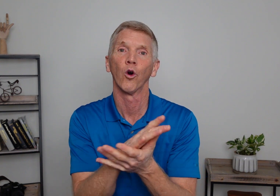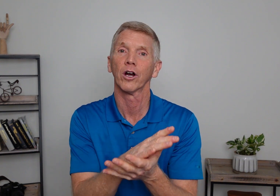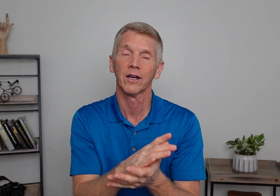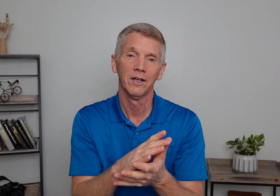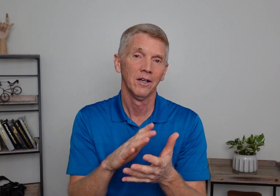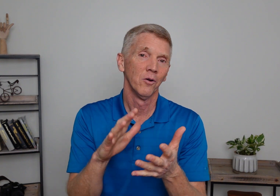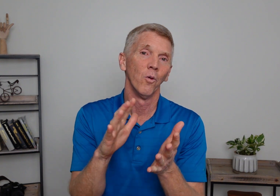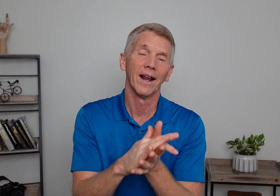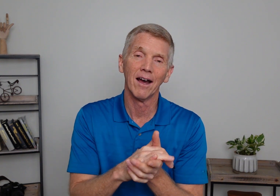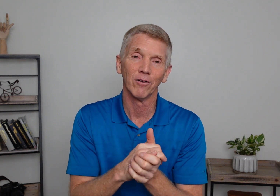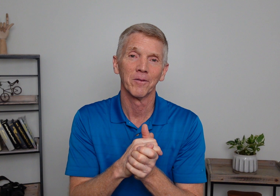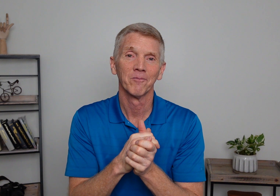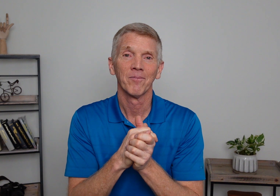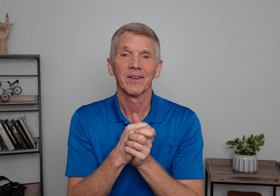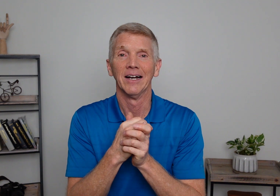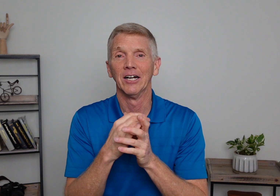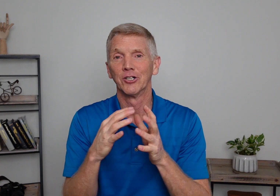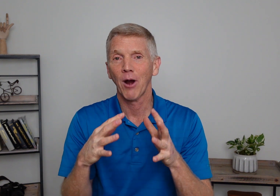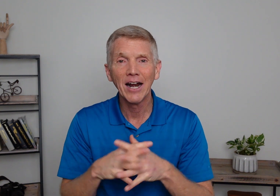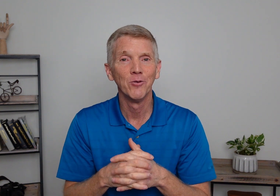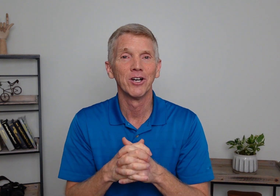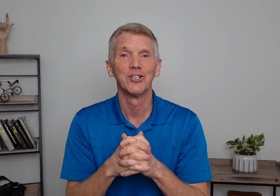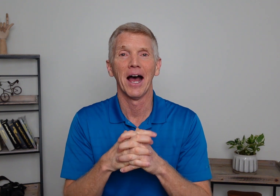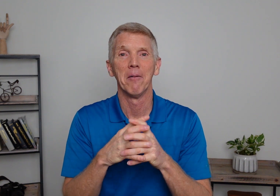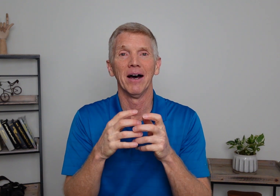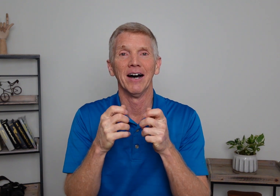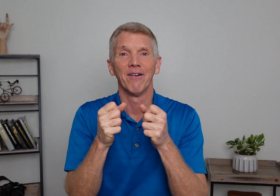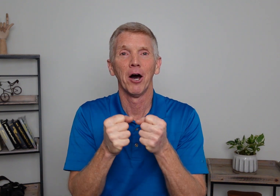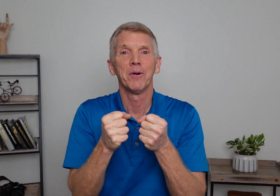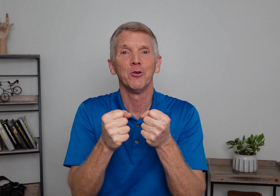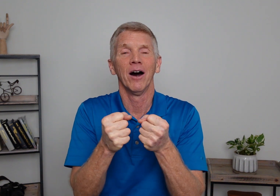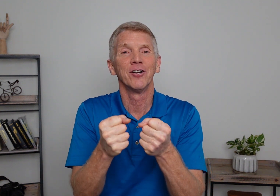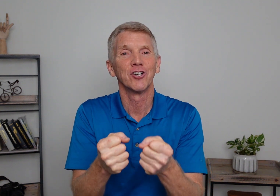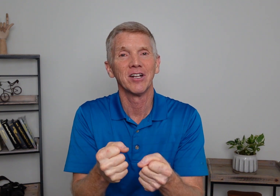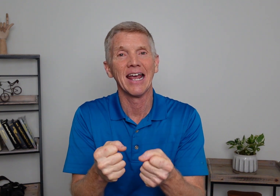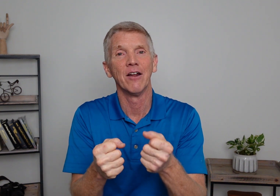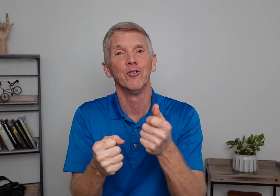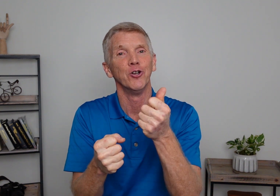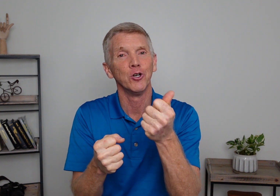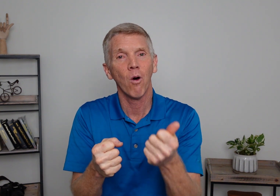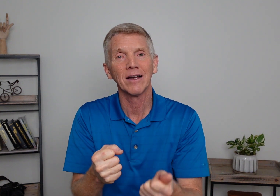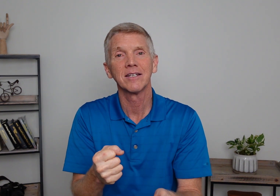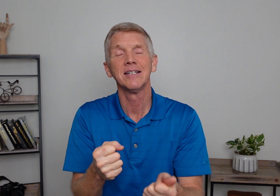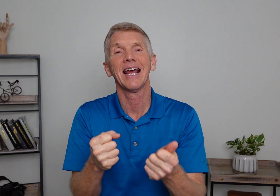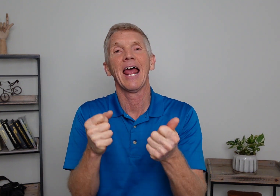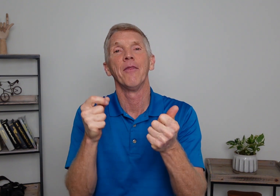work, whatever, trying to do a good job of helping you understand the nuances and the